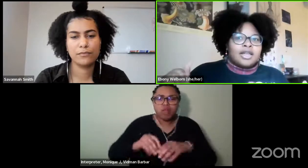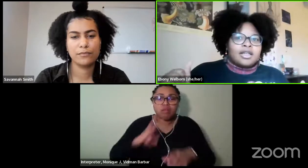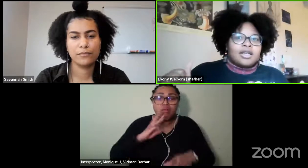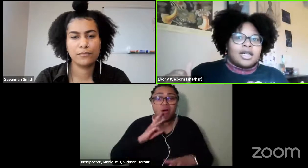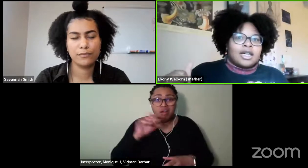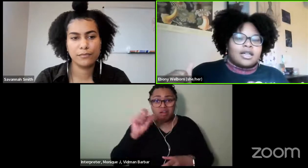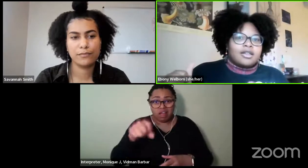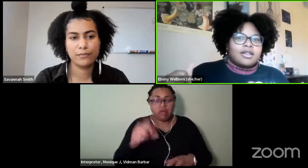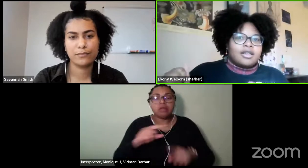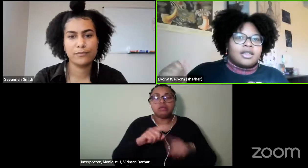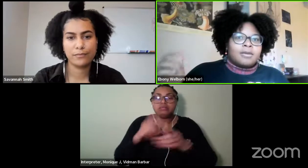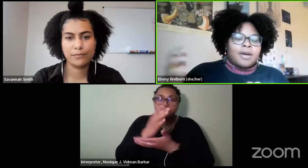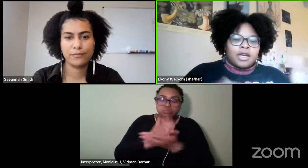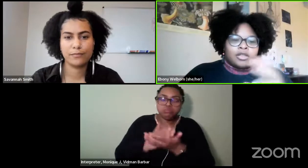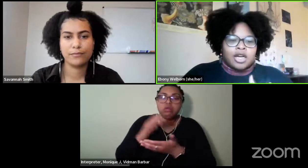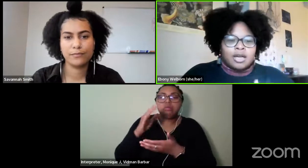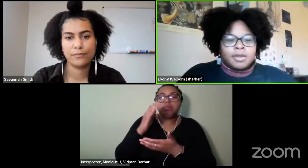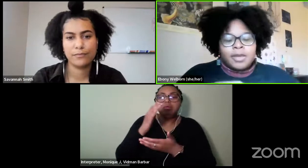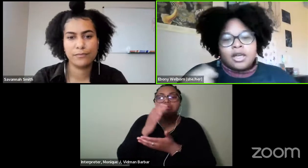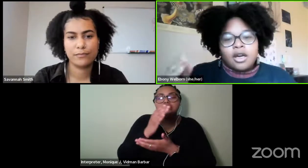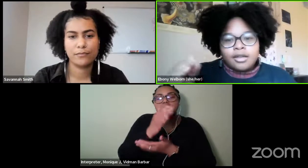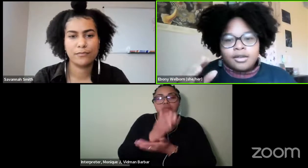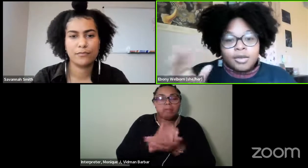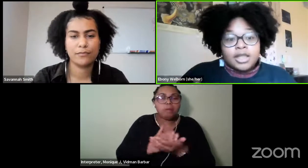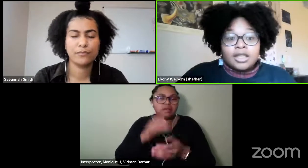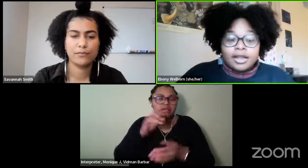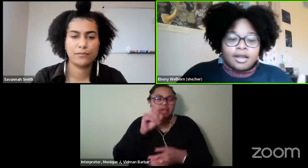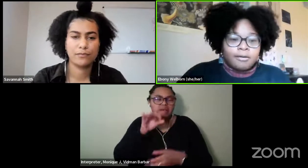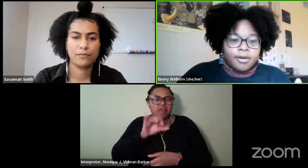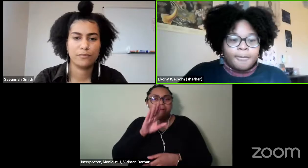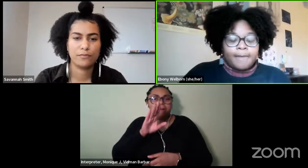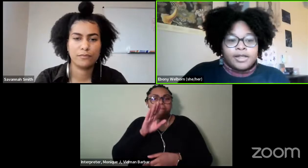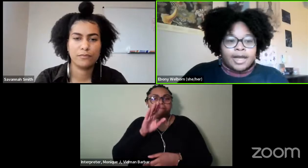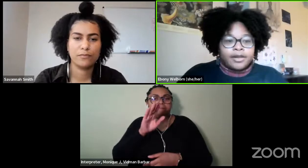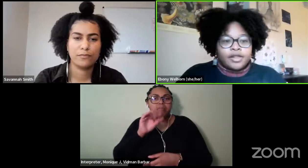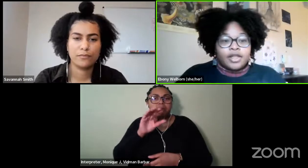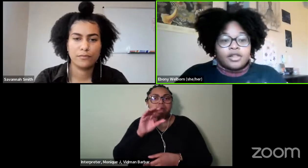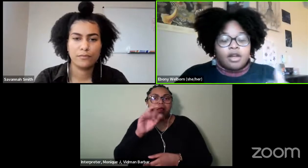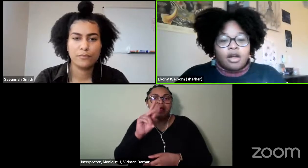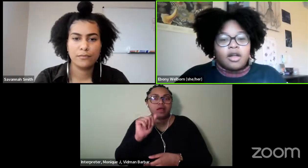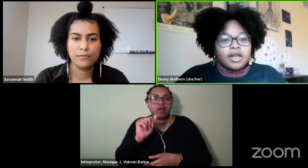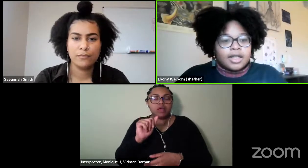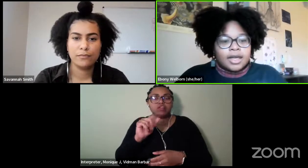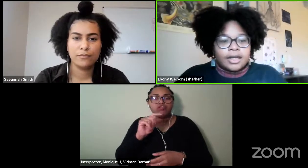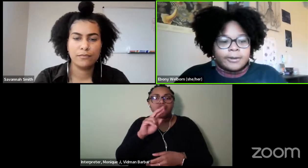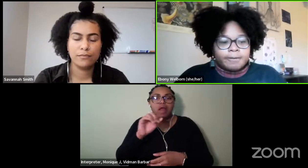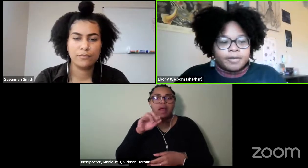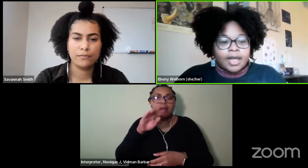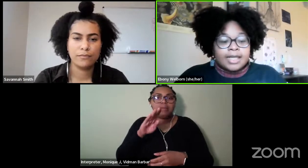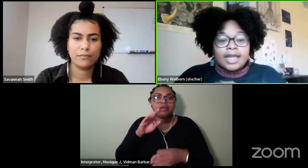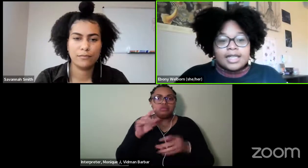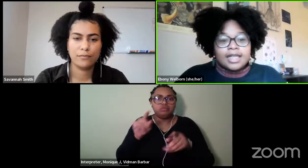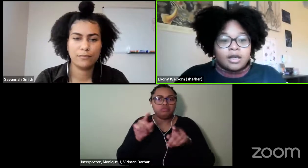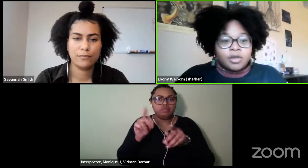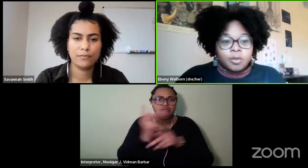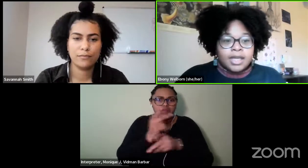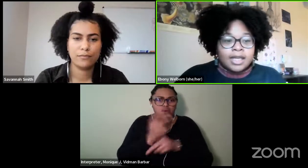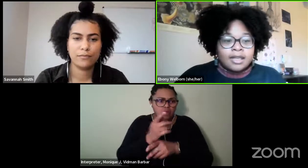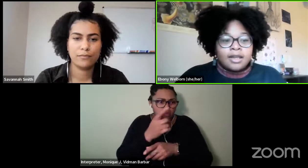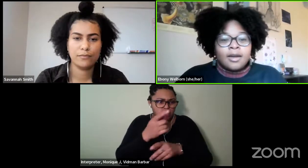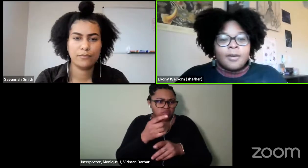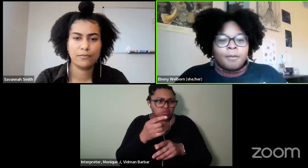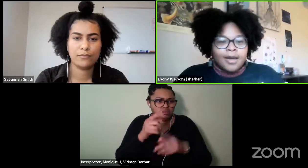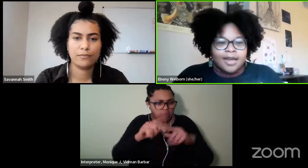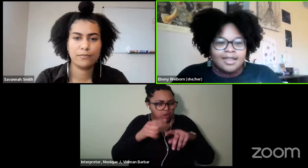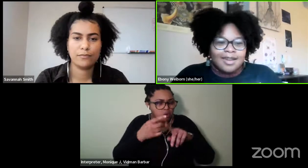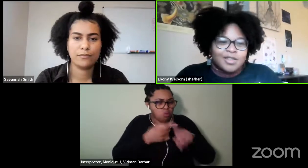of the Baka tribe, depending on the region that they come from, there's actually song and dance that goes with